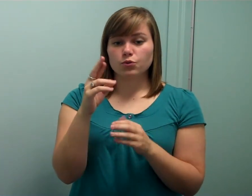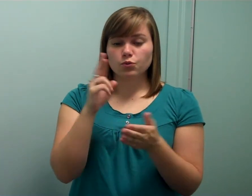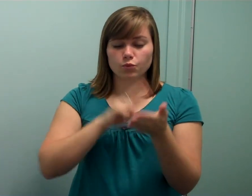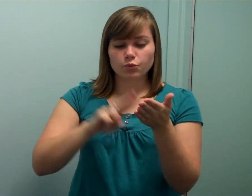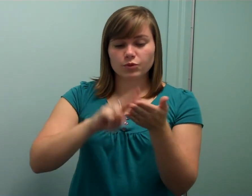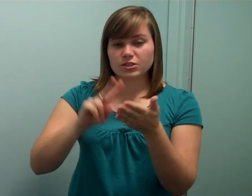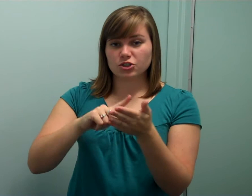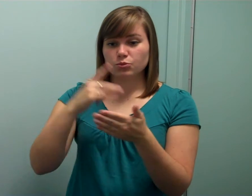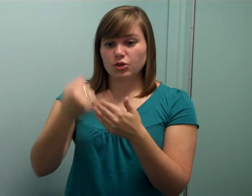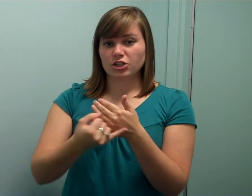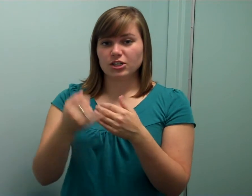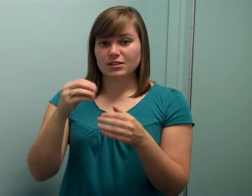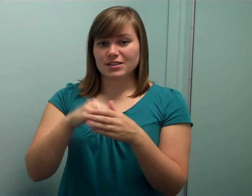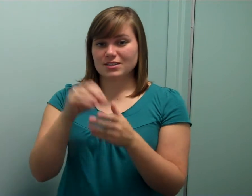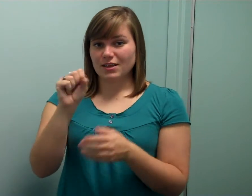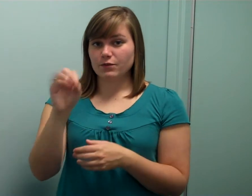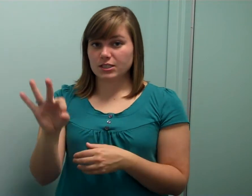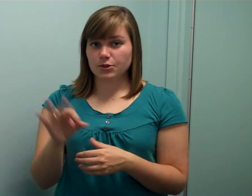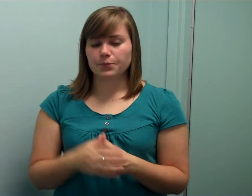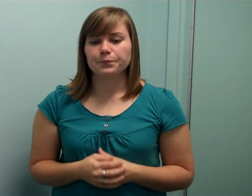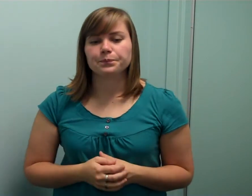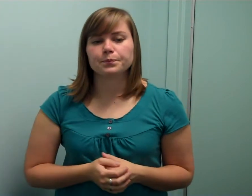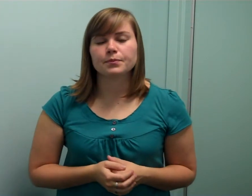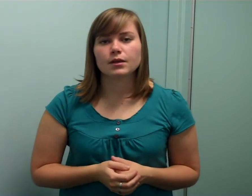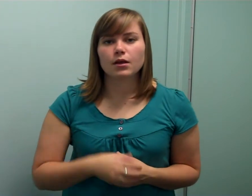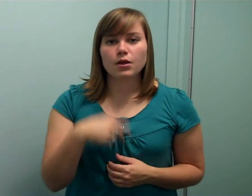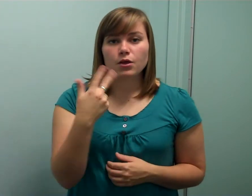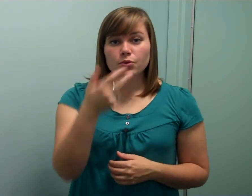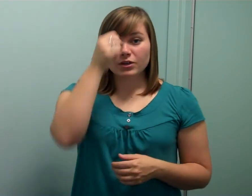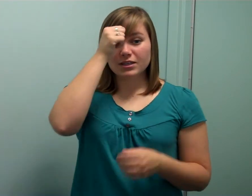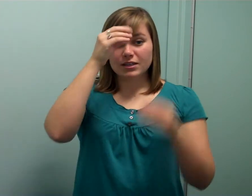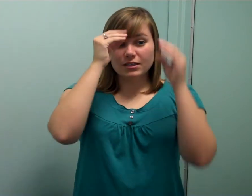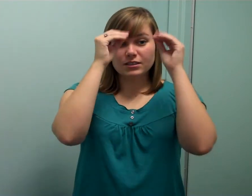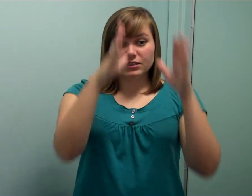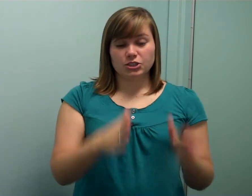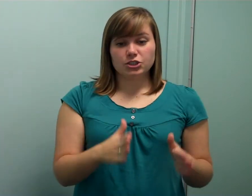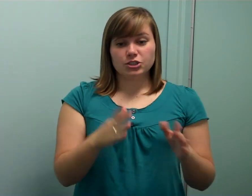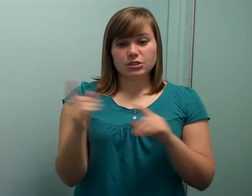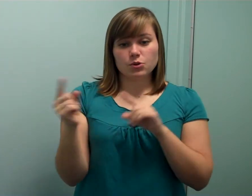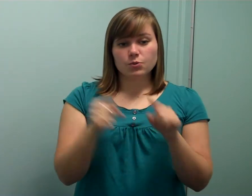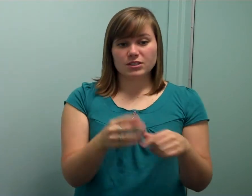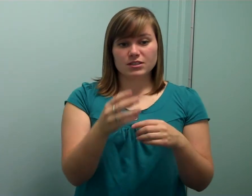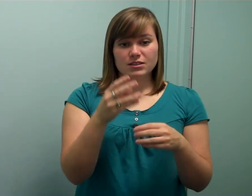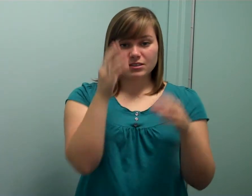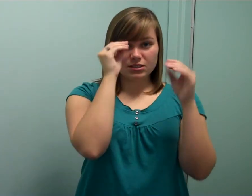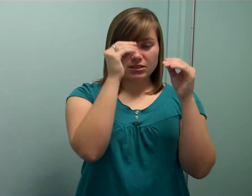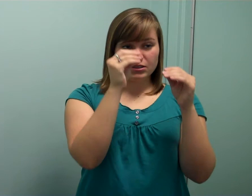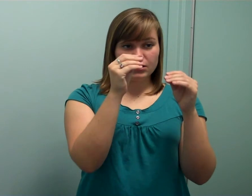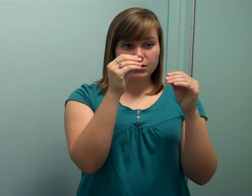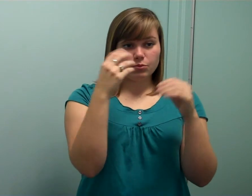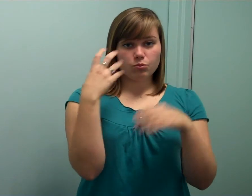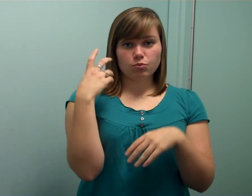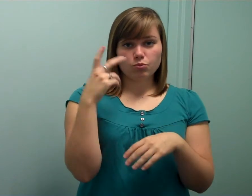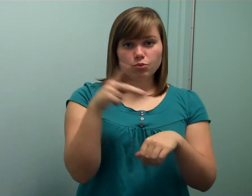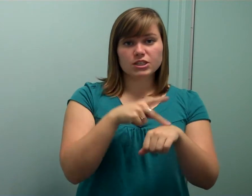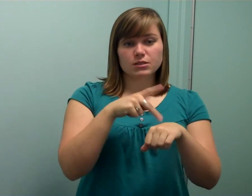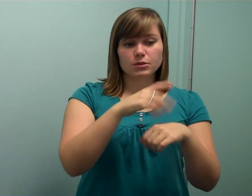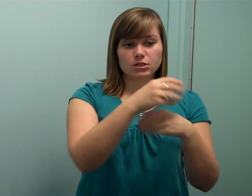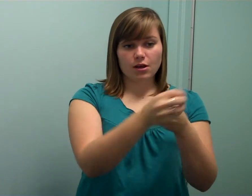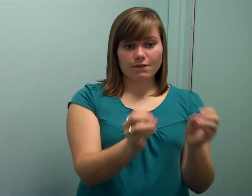Francisco. 3 teachers had been brought into the principal's office and told, "You 3 teachers are the best teachers in